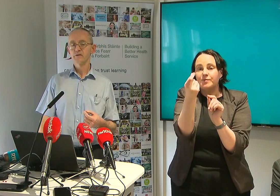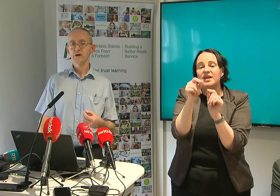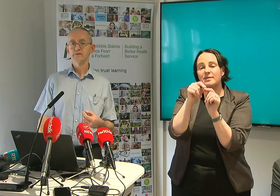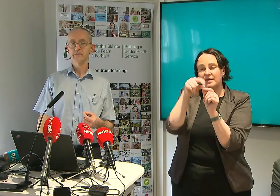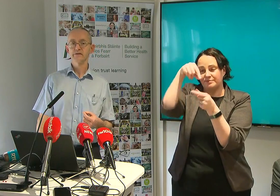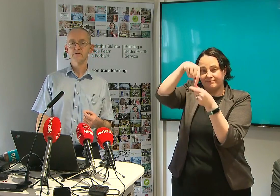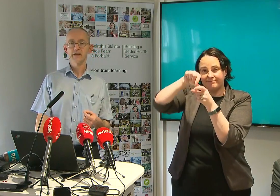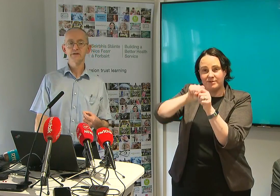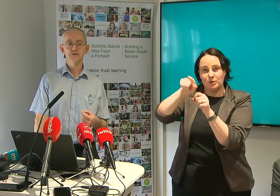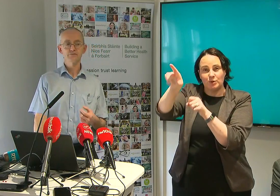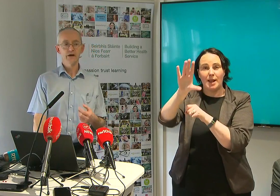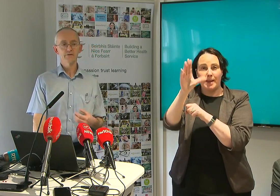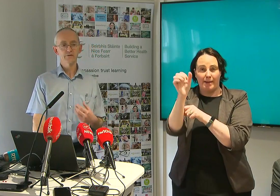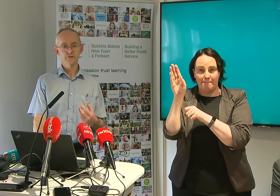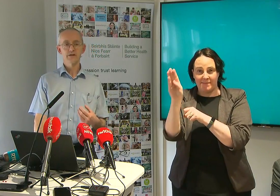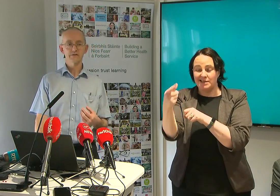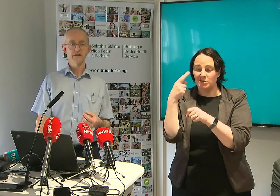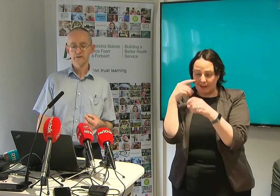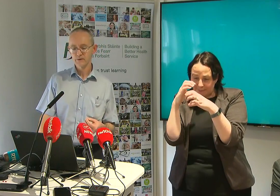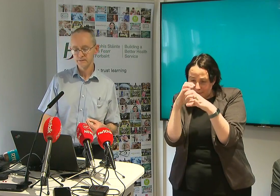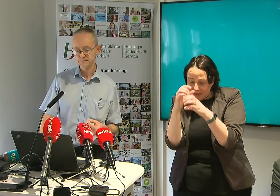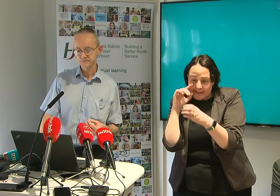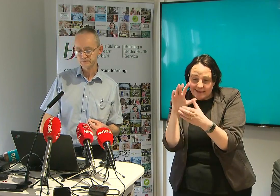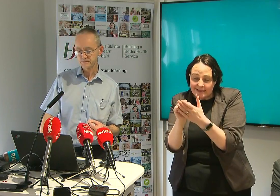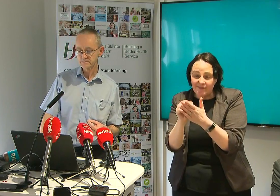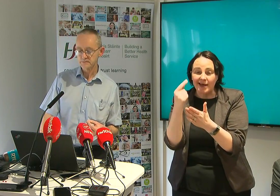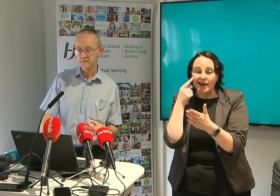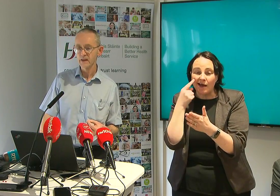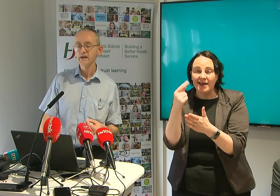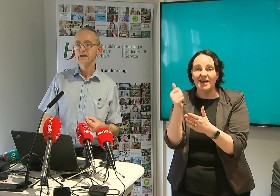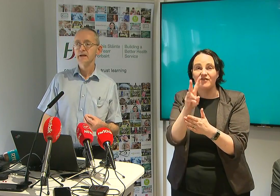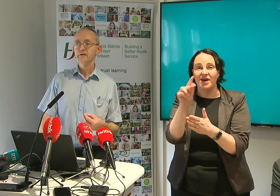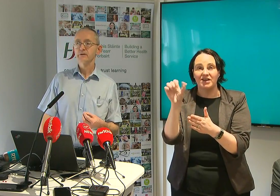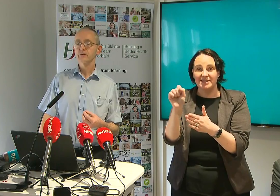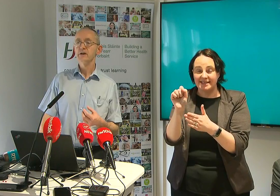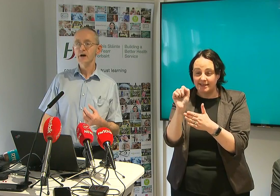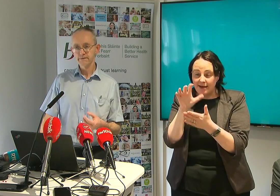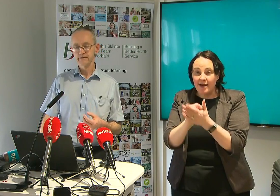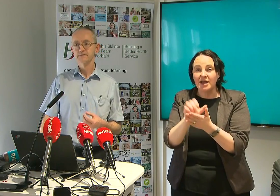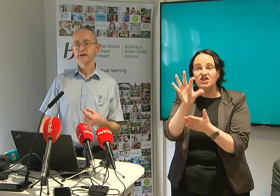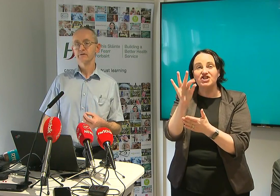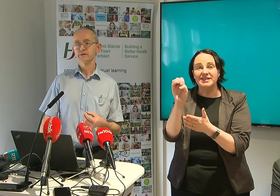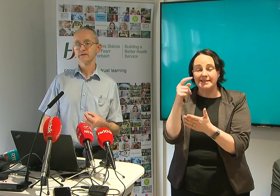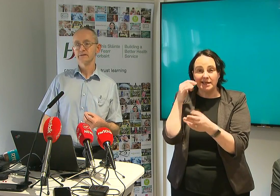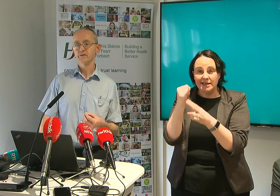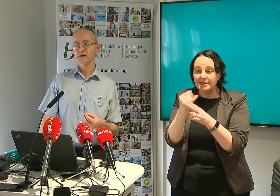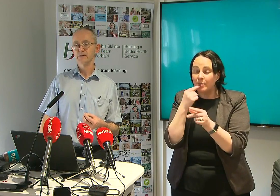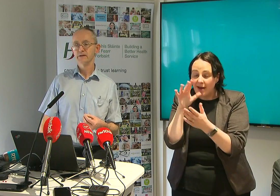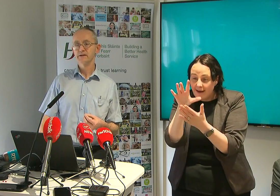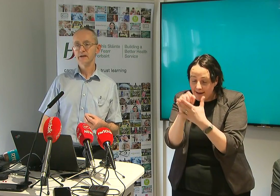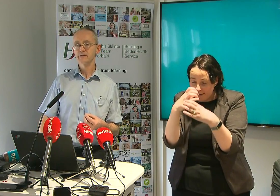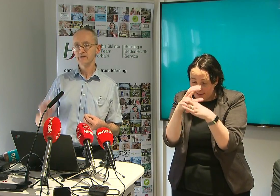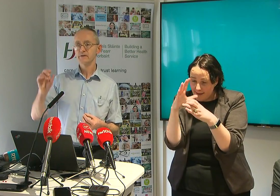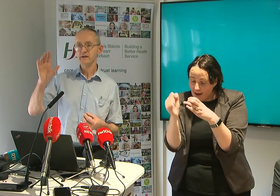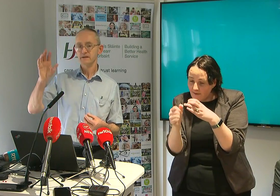test that swab to see if there's any virus genes on the swab. If there's enough virus genes on the swab,